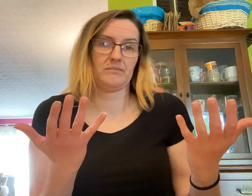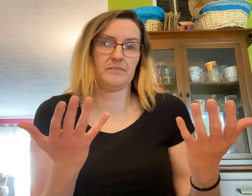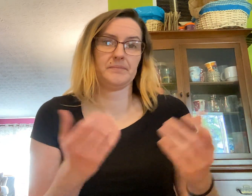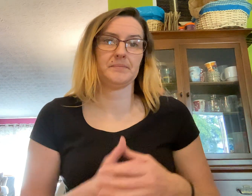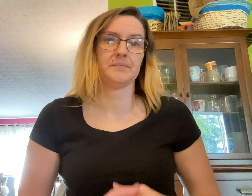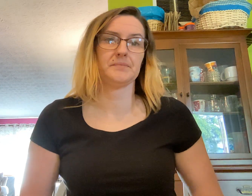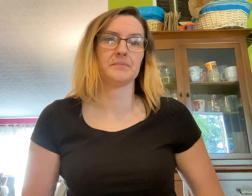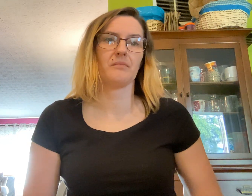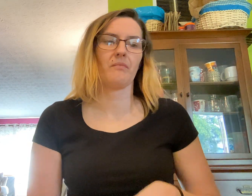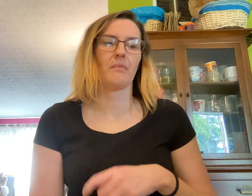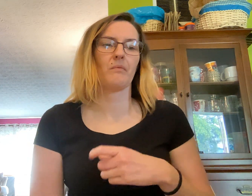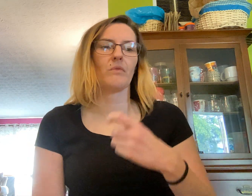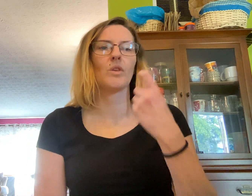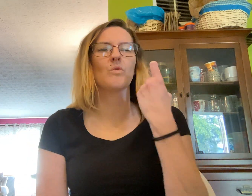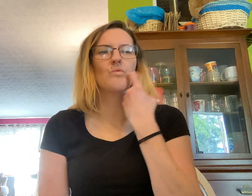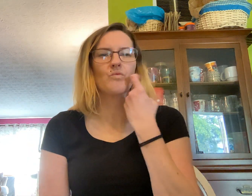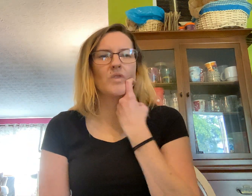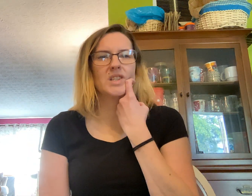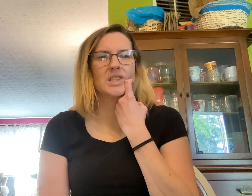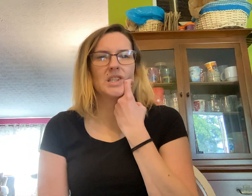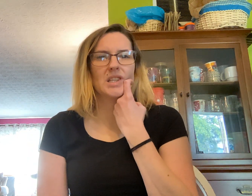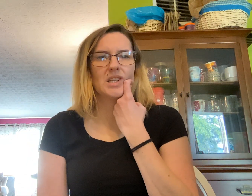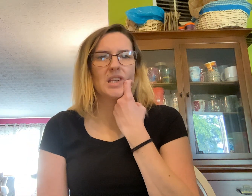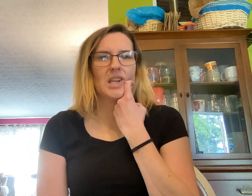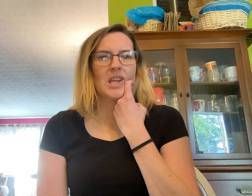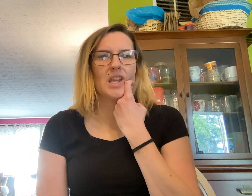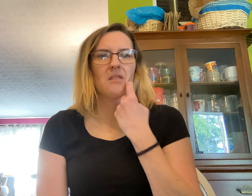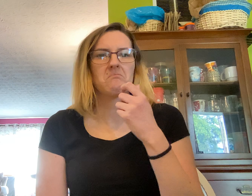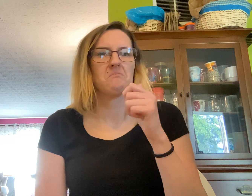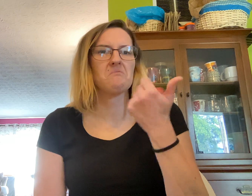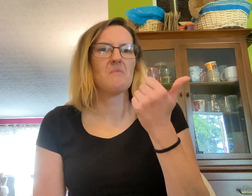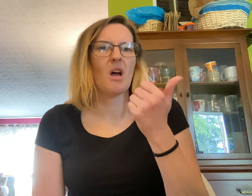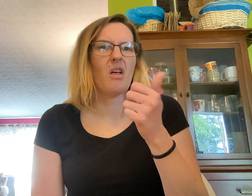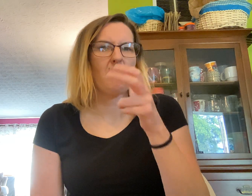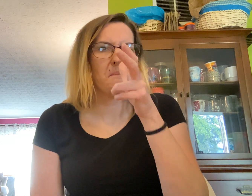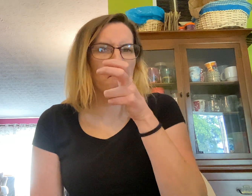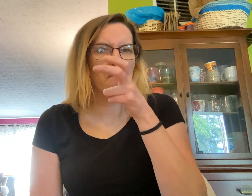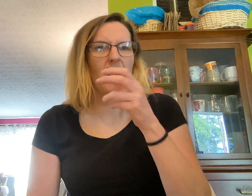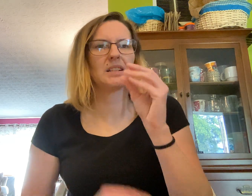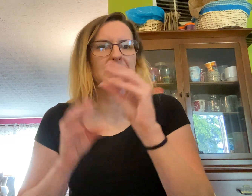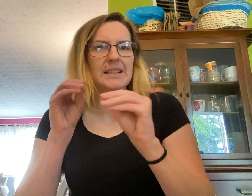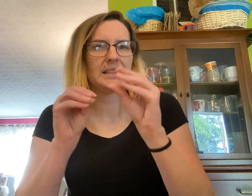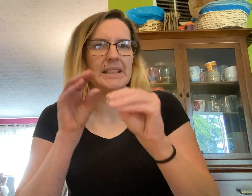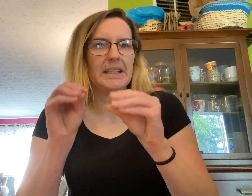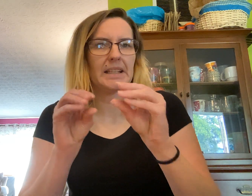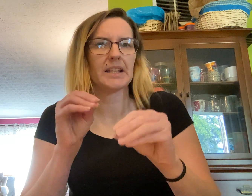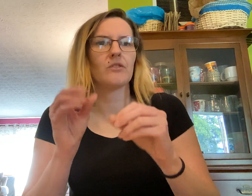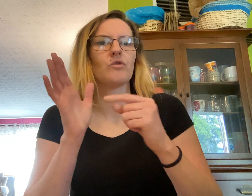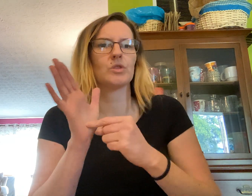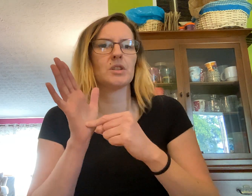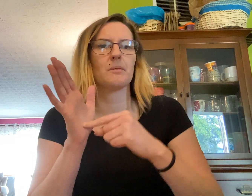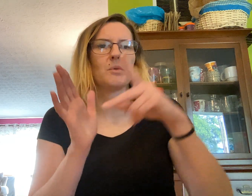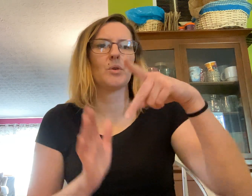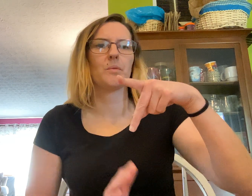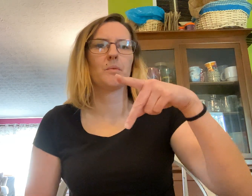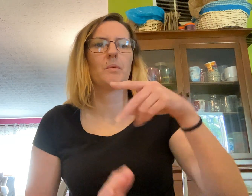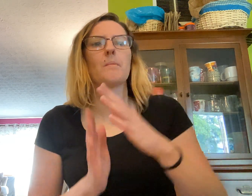Recently, predators like praying mantis have started stepping in to help level out the numbers. Other bugs like